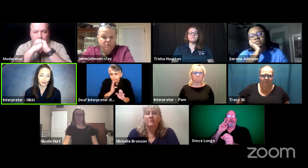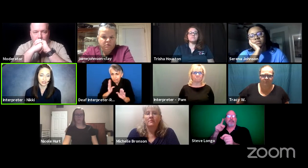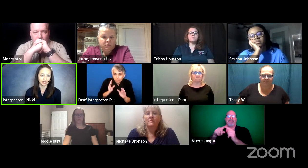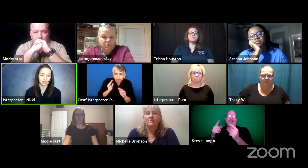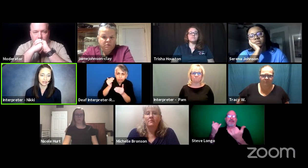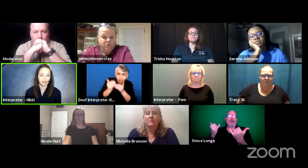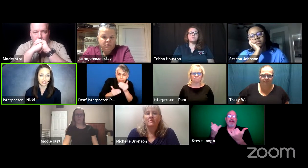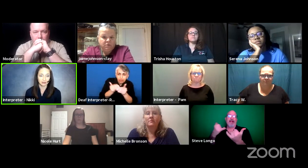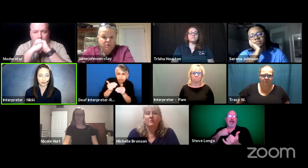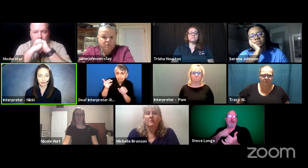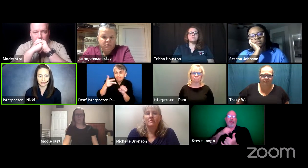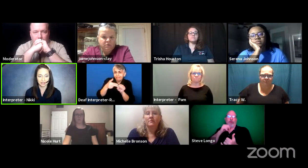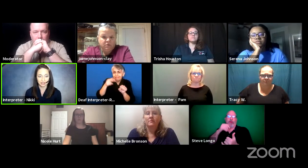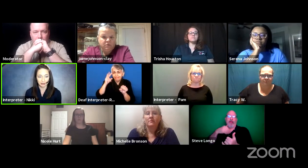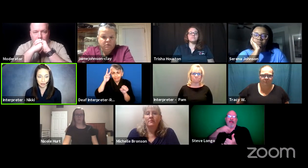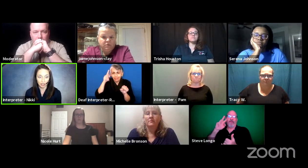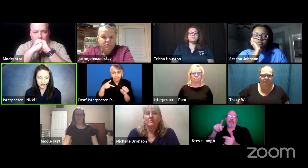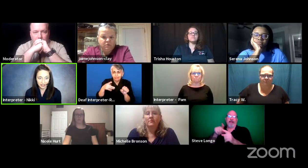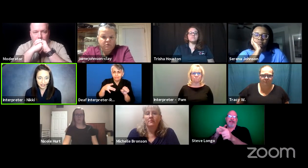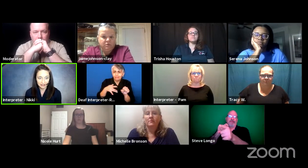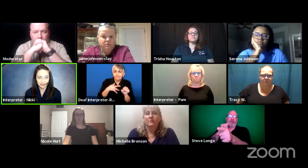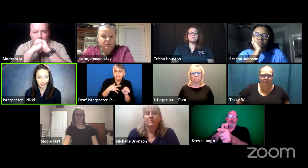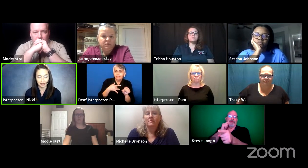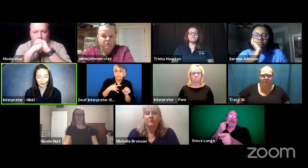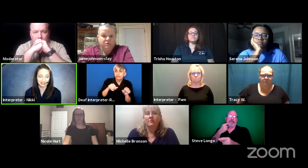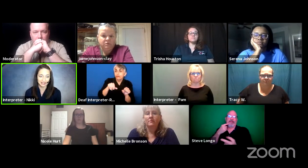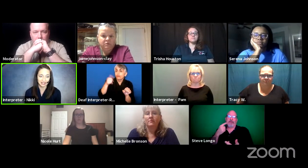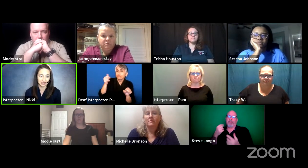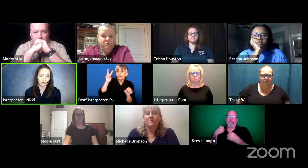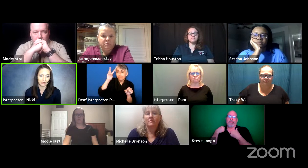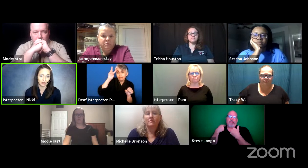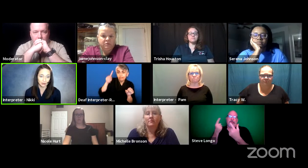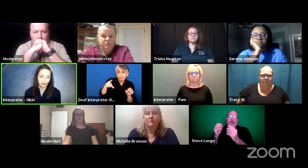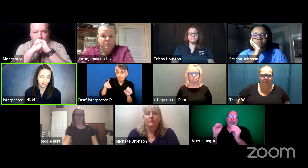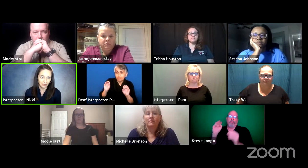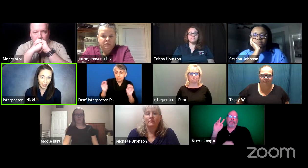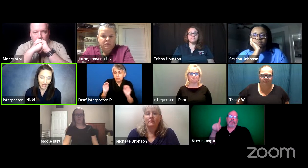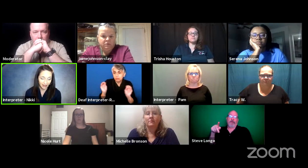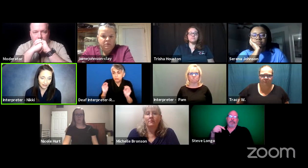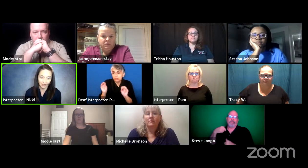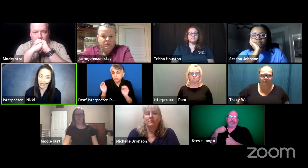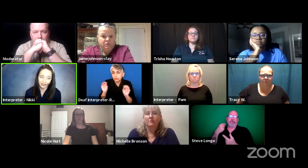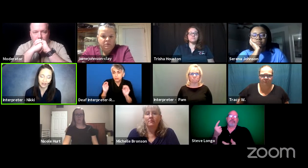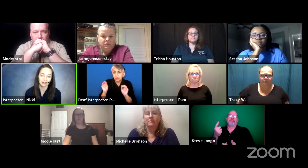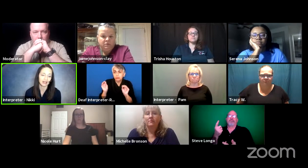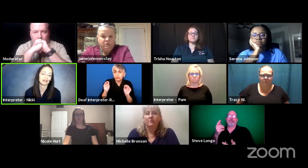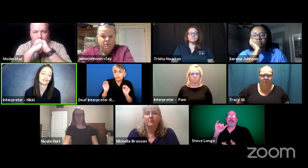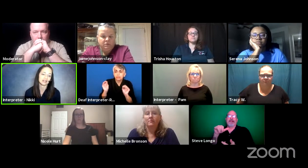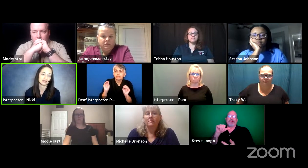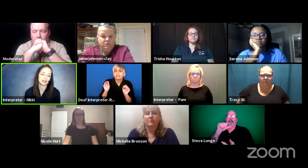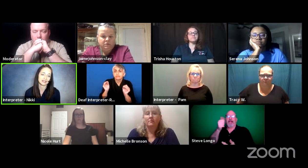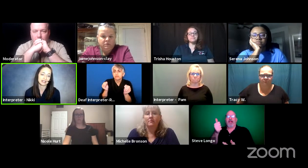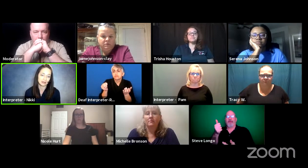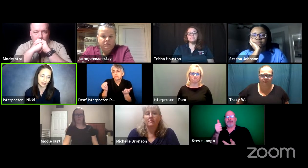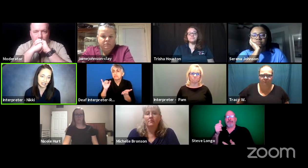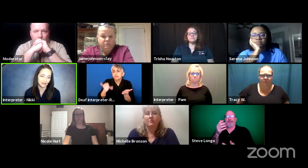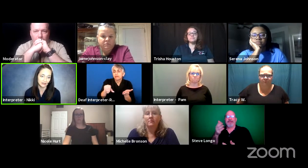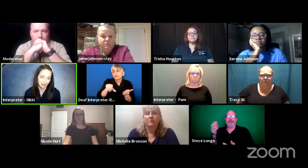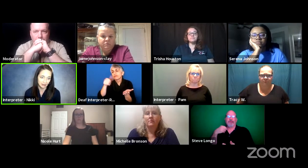he's had a ton of time to really study the process, but as it stands, we don't have and have not had a vice president in place for some